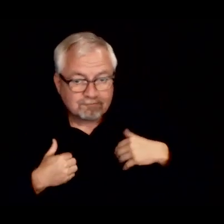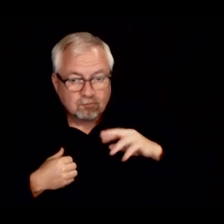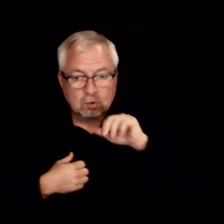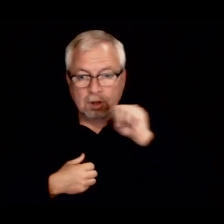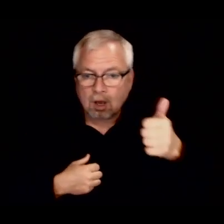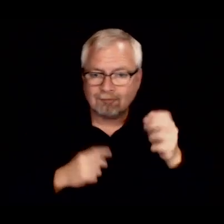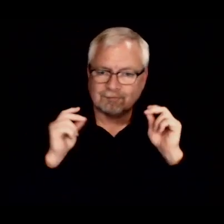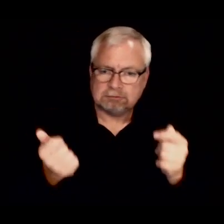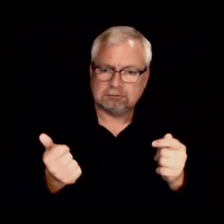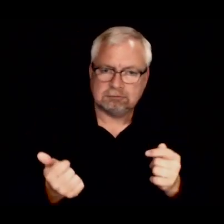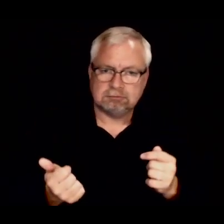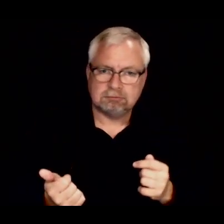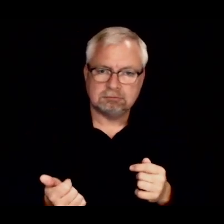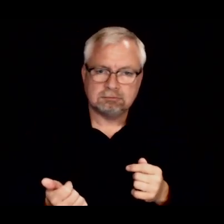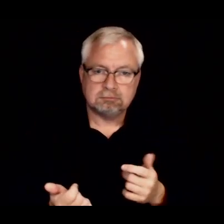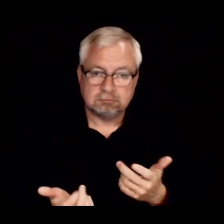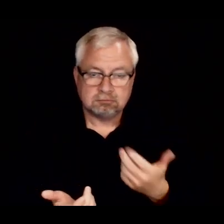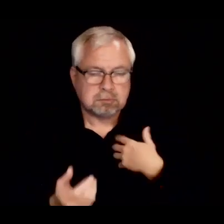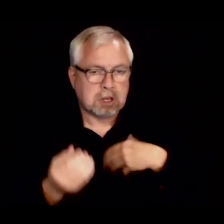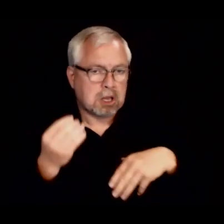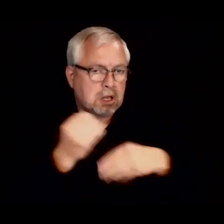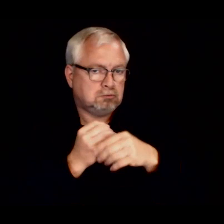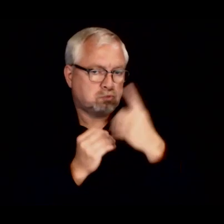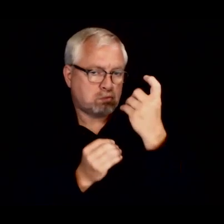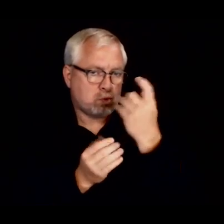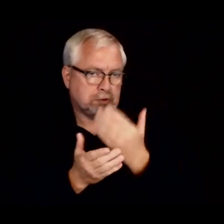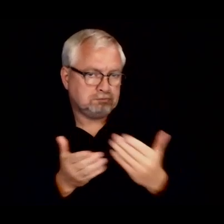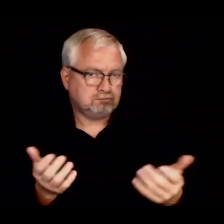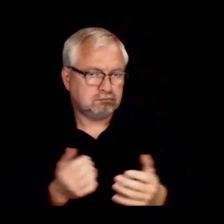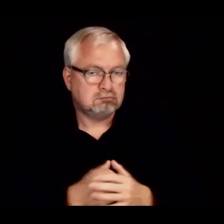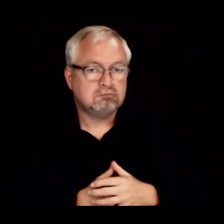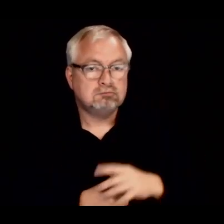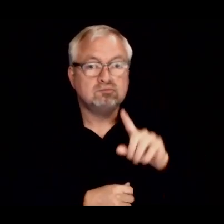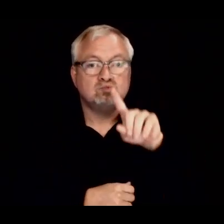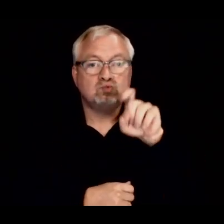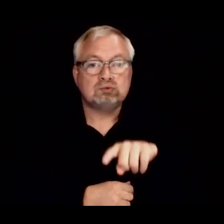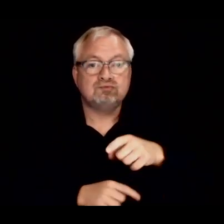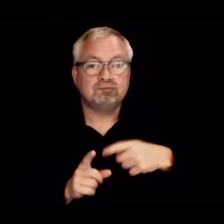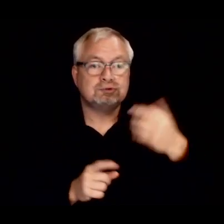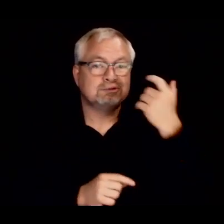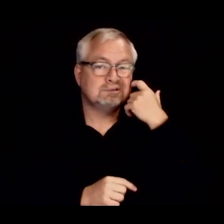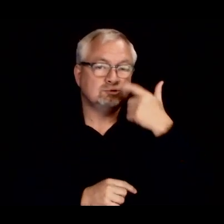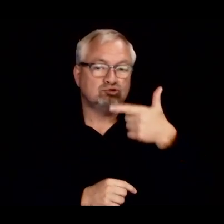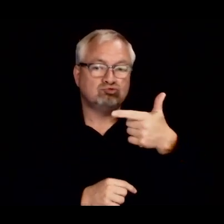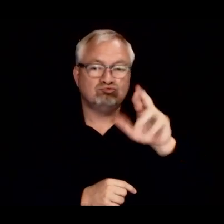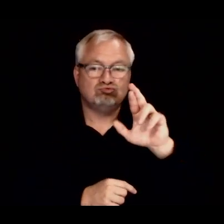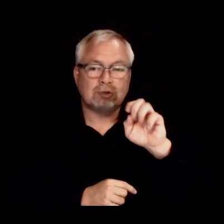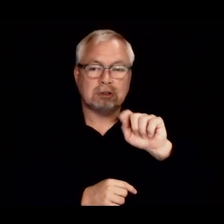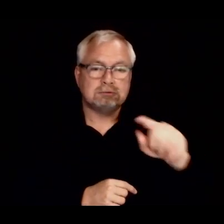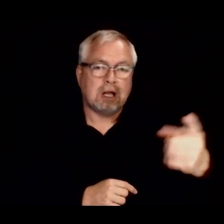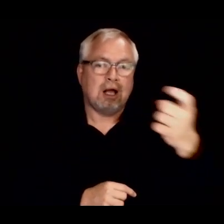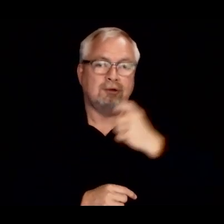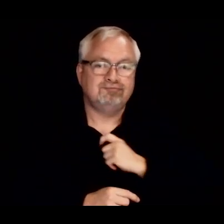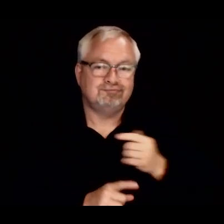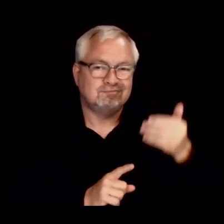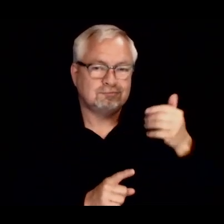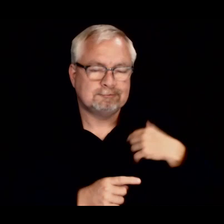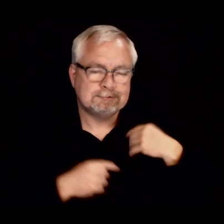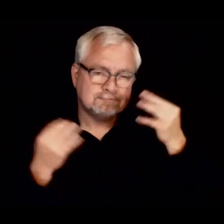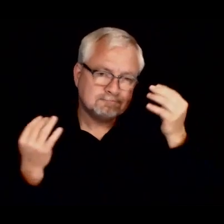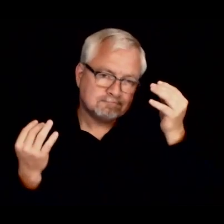an addendum to the question from Greta, simply because as I thought of it one more time, I